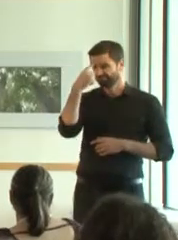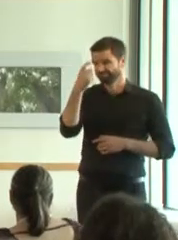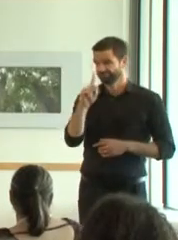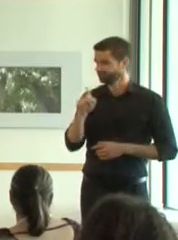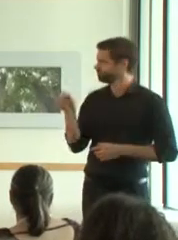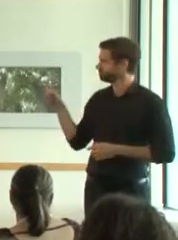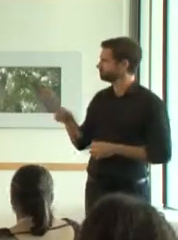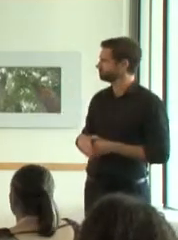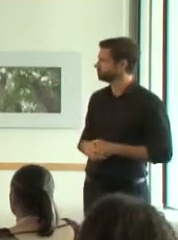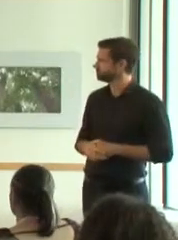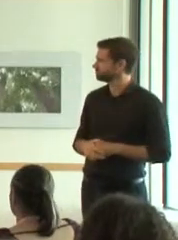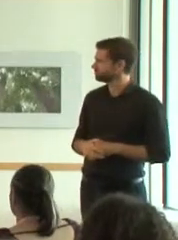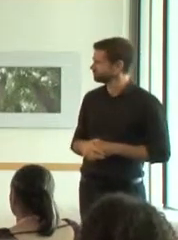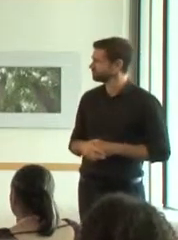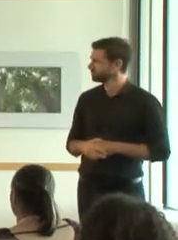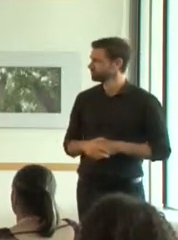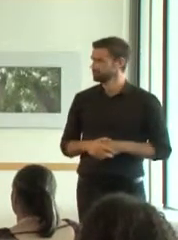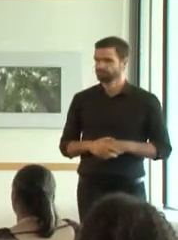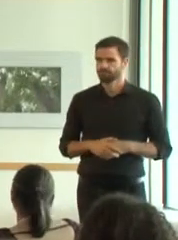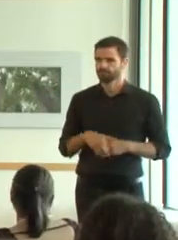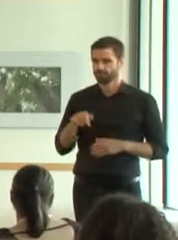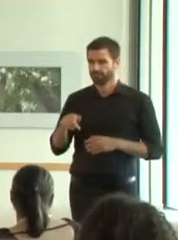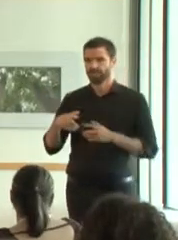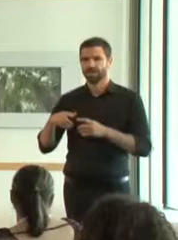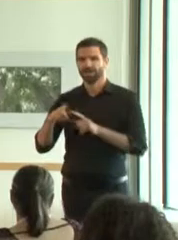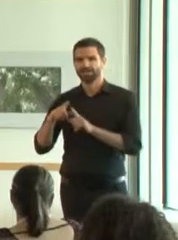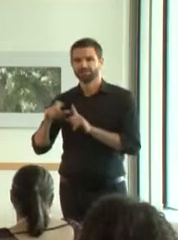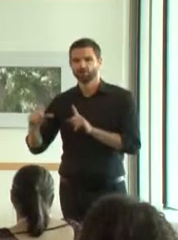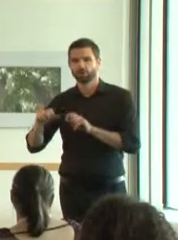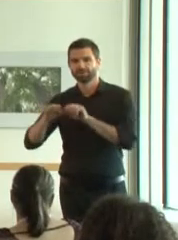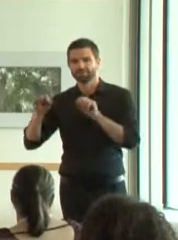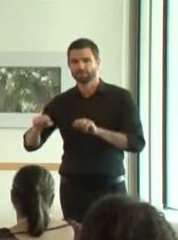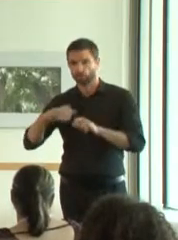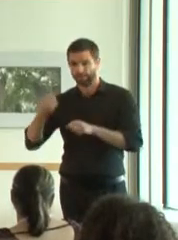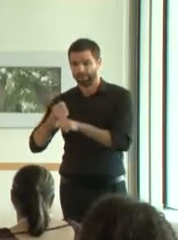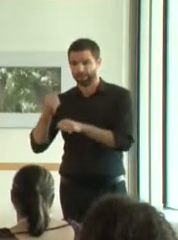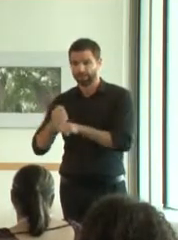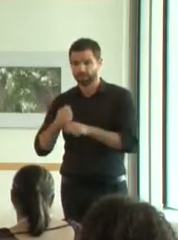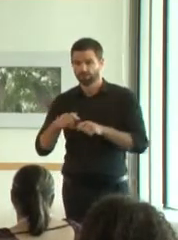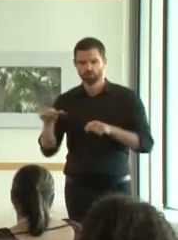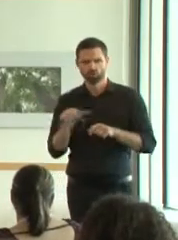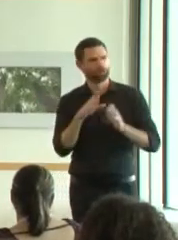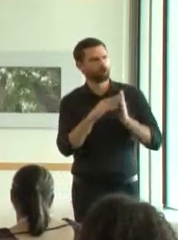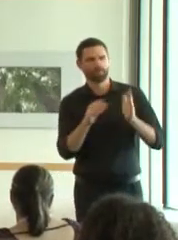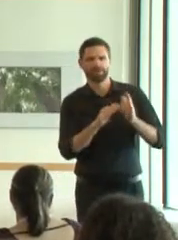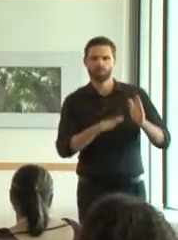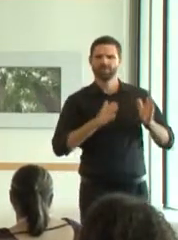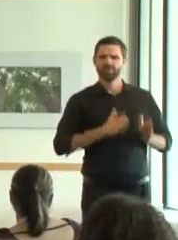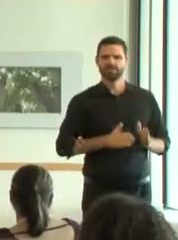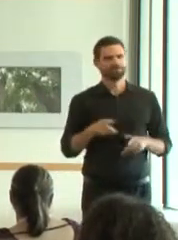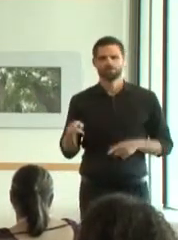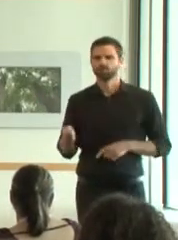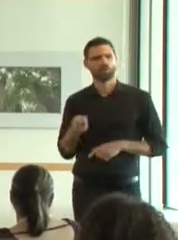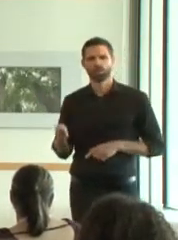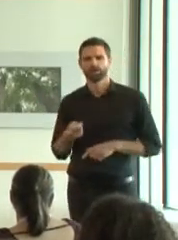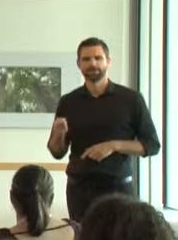systems that replicate a physical archive, and it isn't working. Our digital systems are being constructed with this ethos